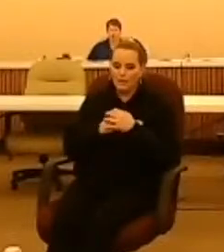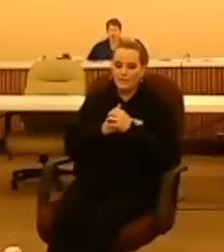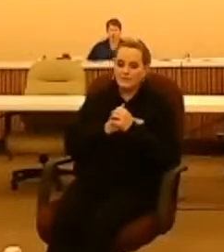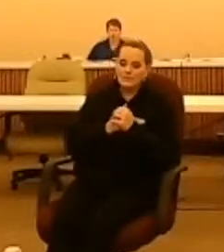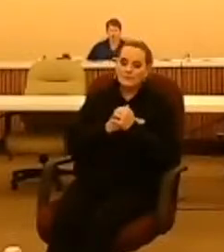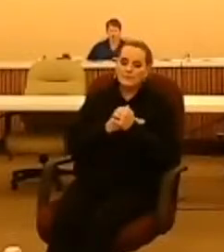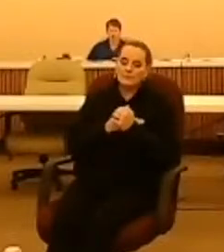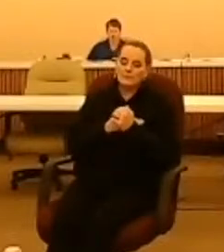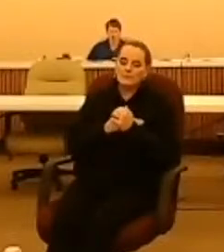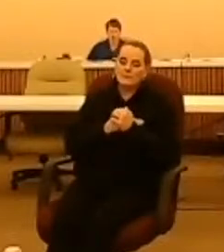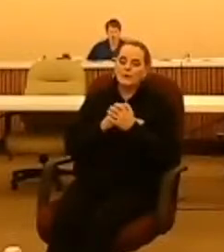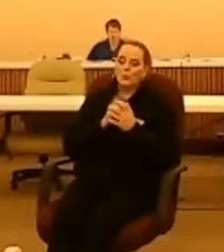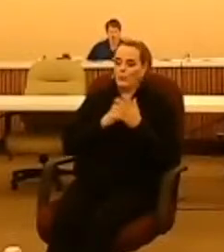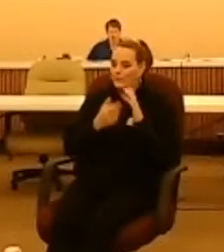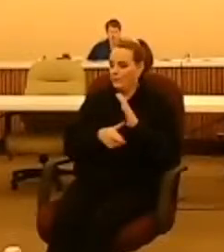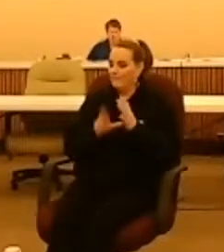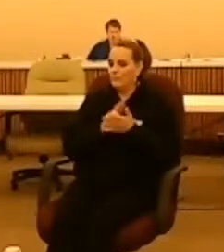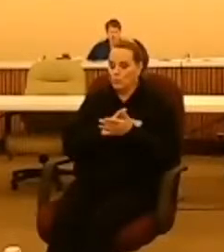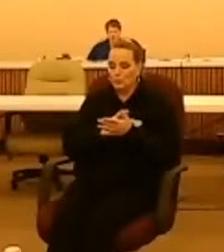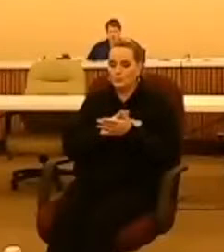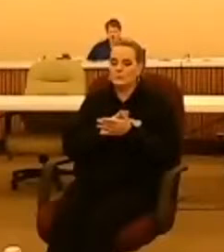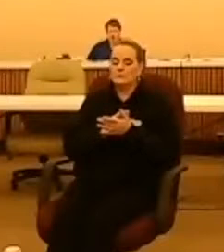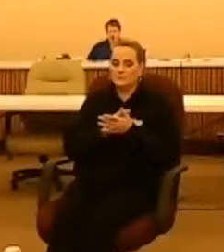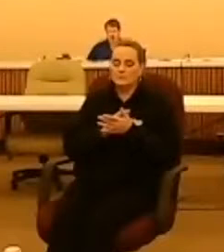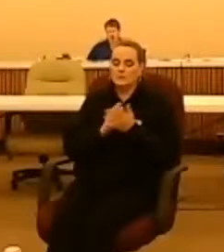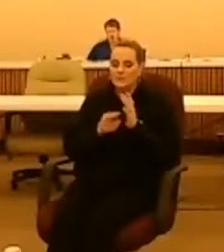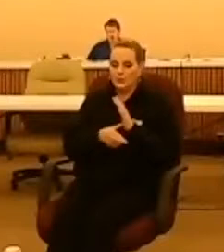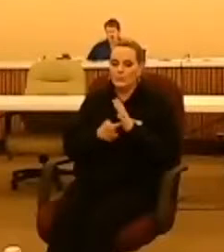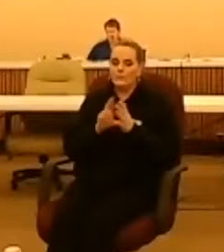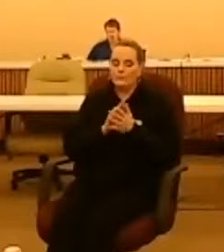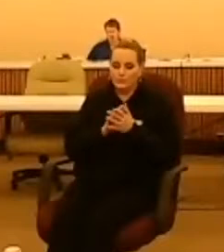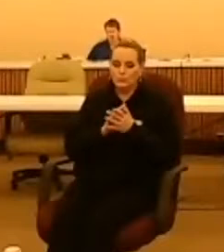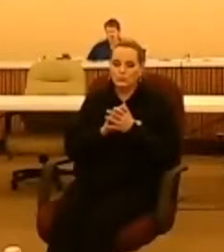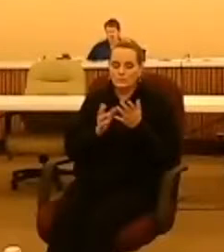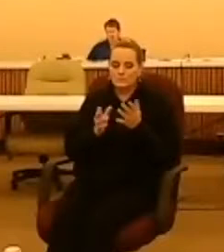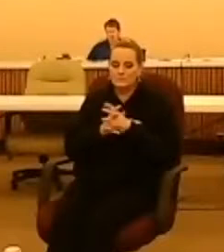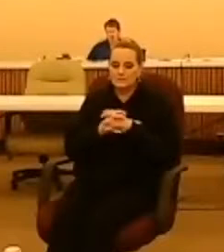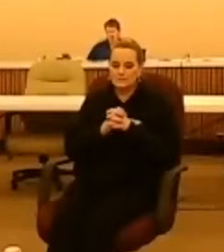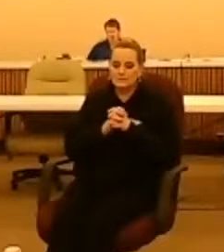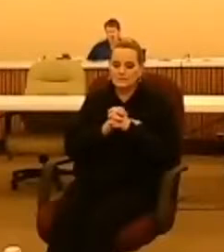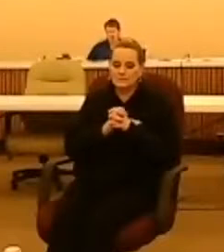you know, we reviewed the matter of the